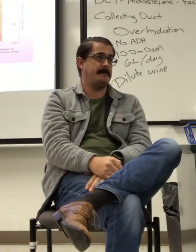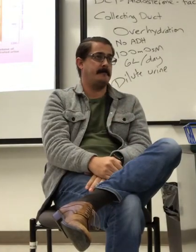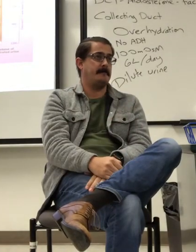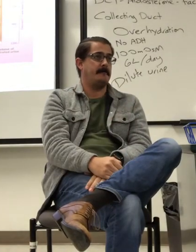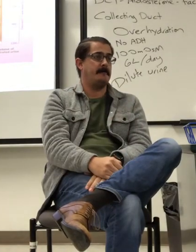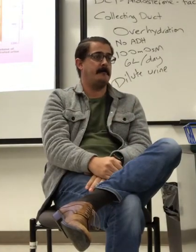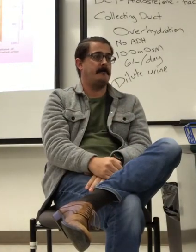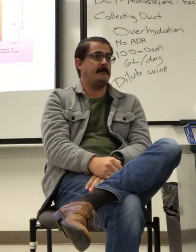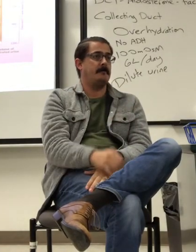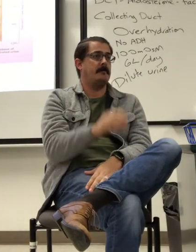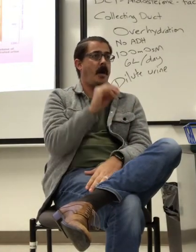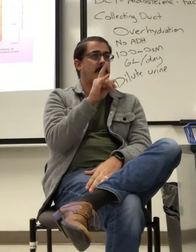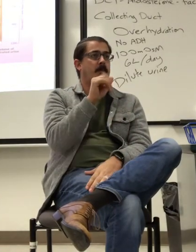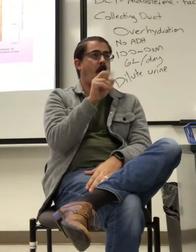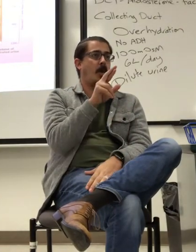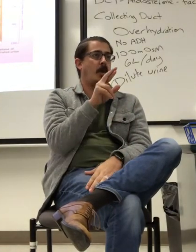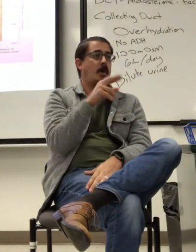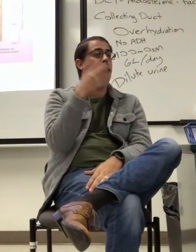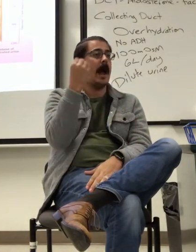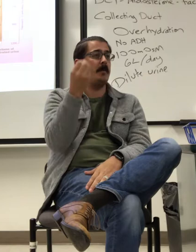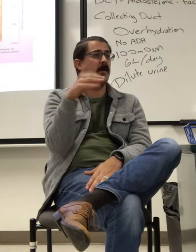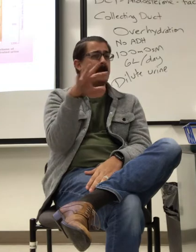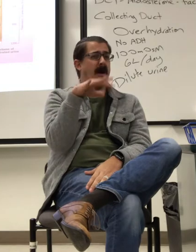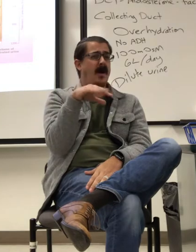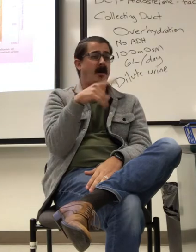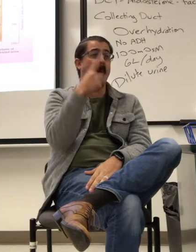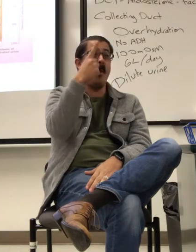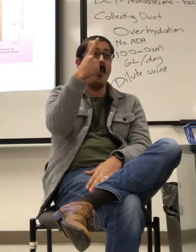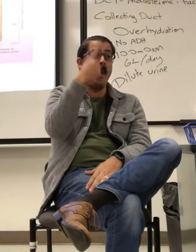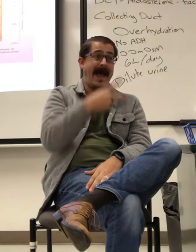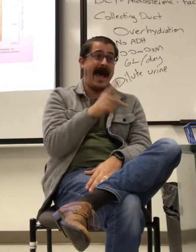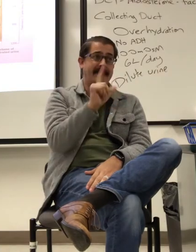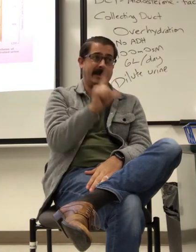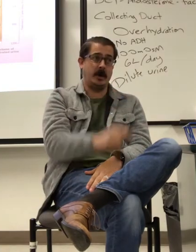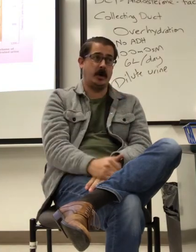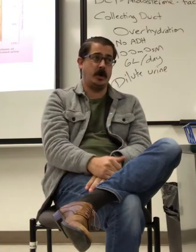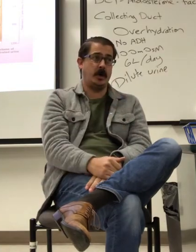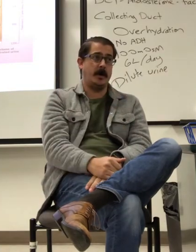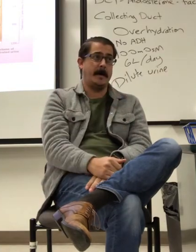milliosmolar and an output of about a half liter a day.